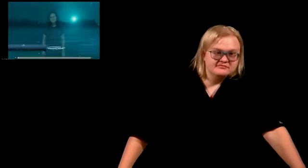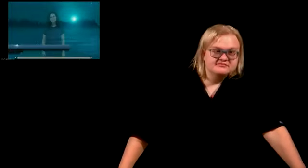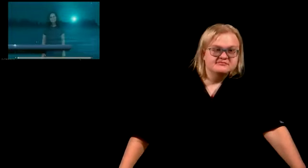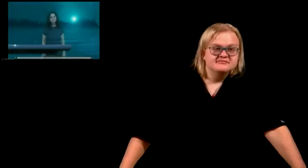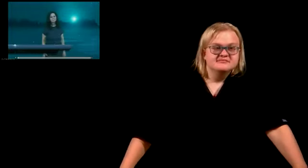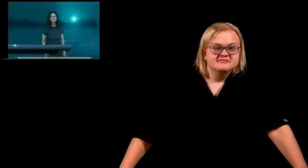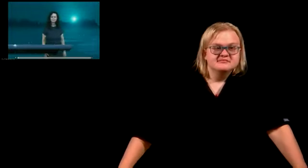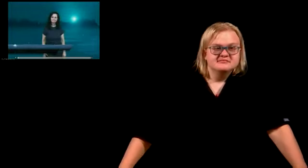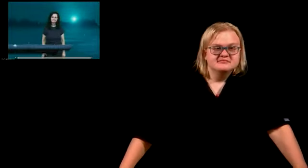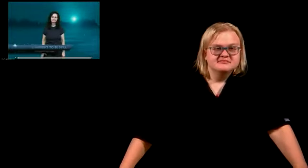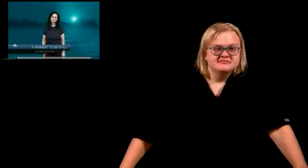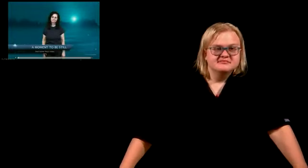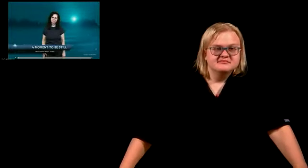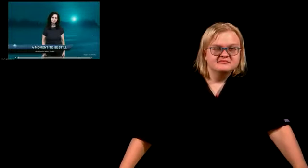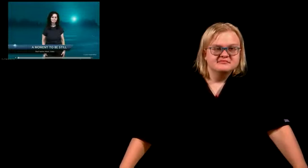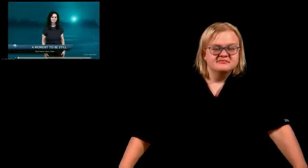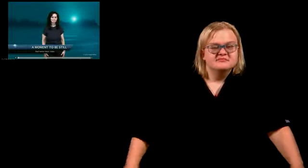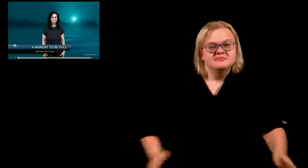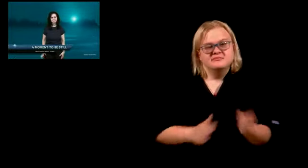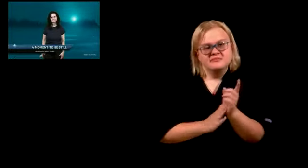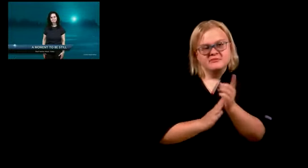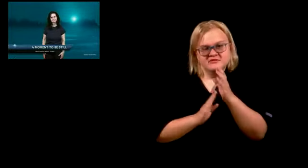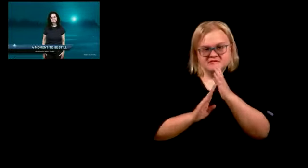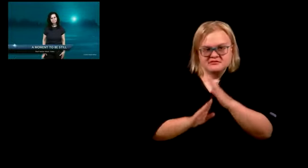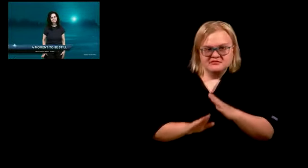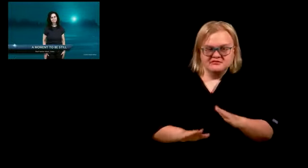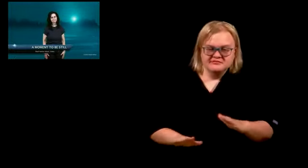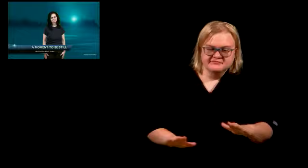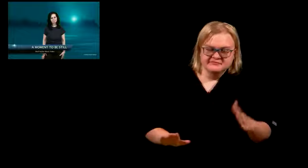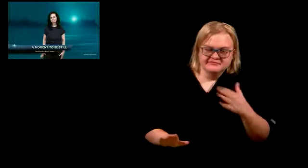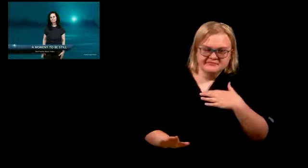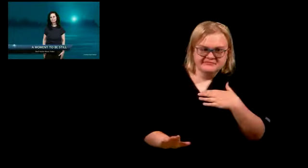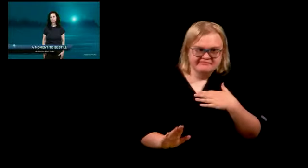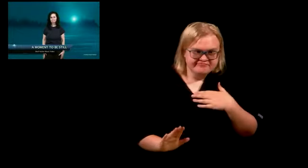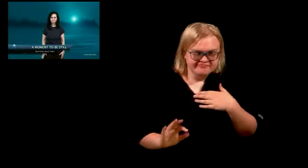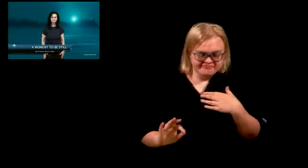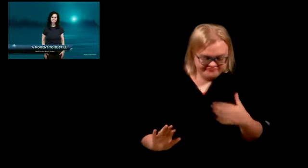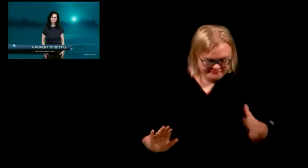A moment to